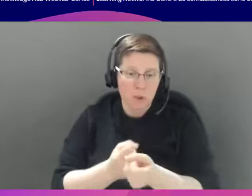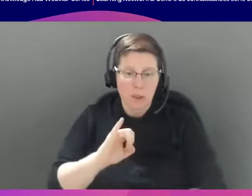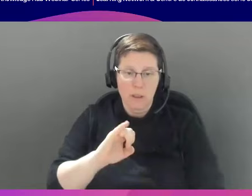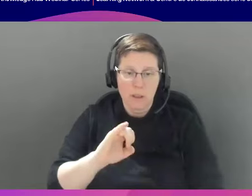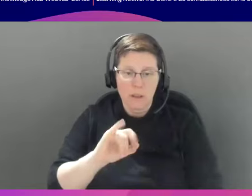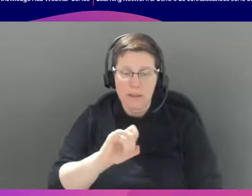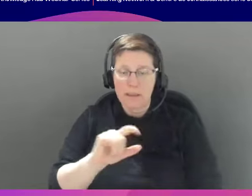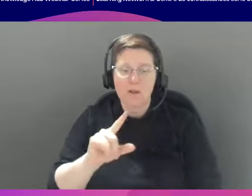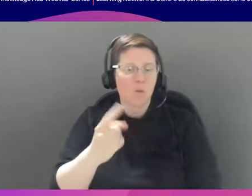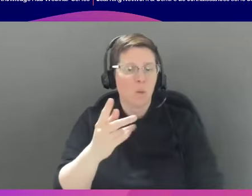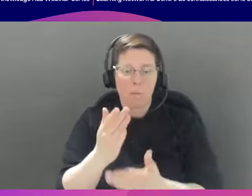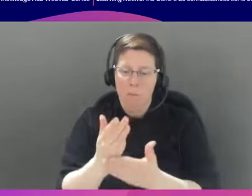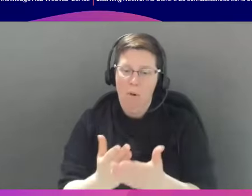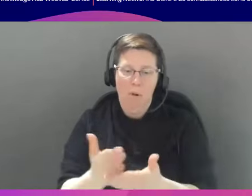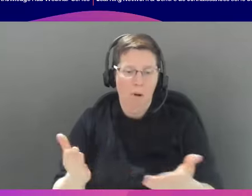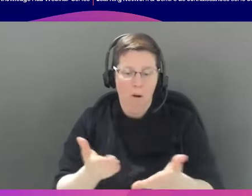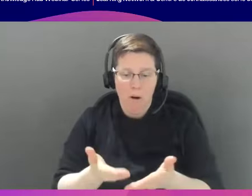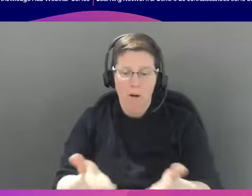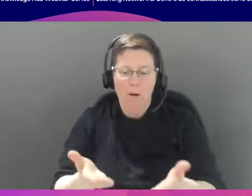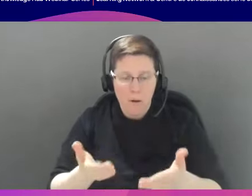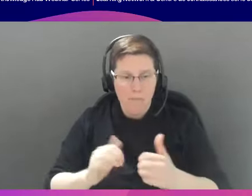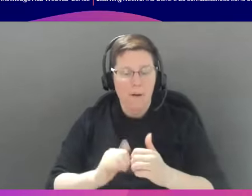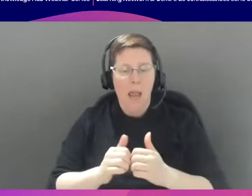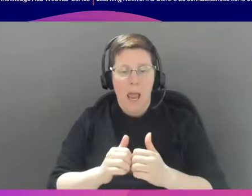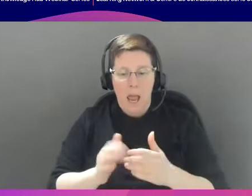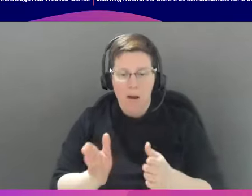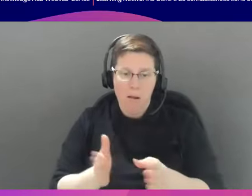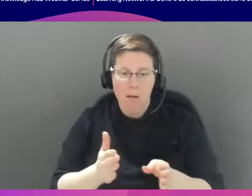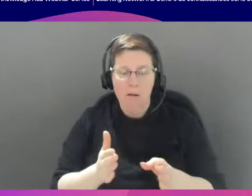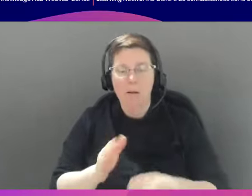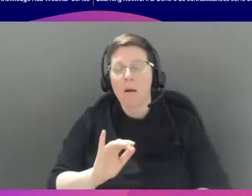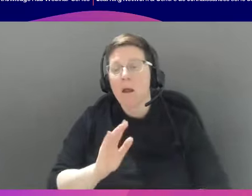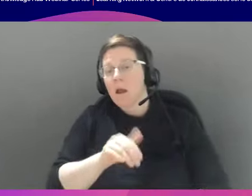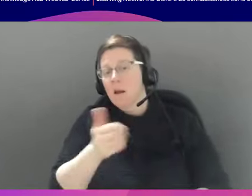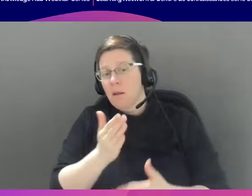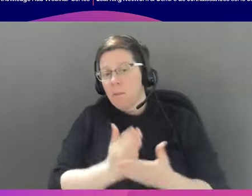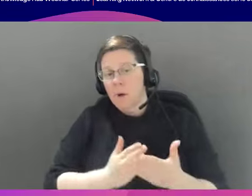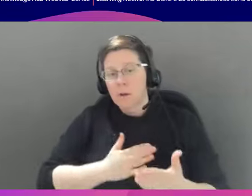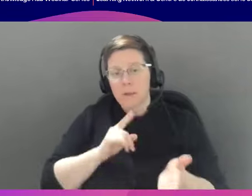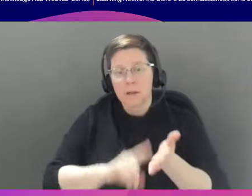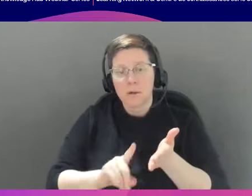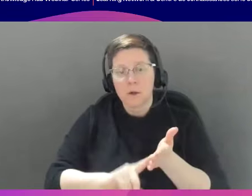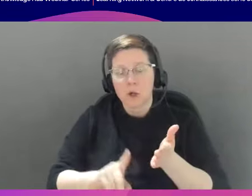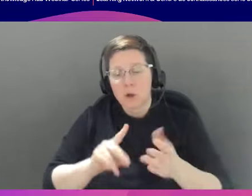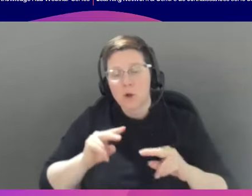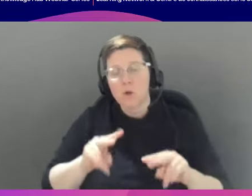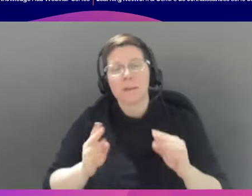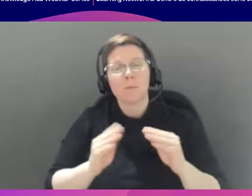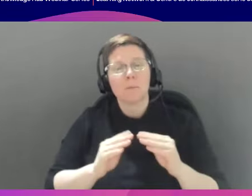of countering inceldom. Another part of my research also looks at more informal and